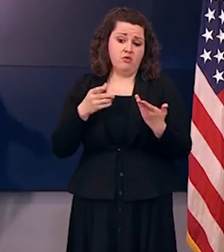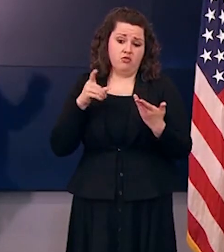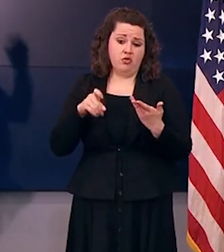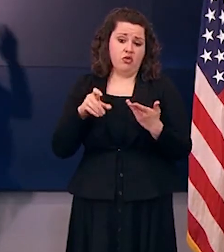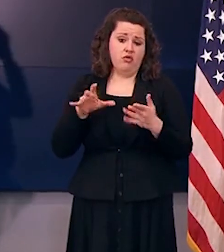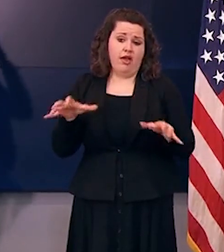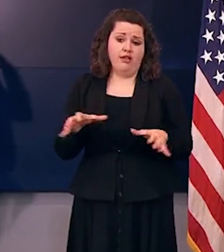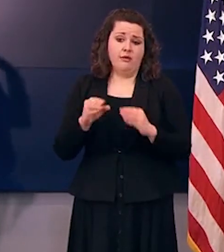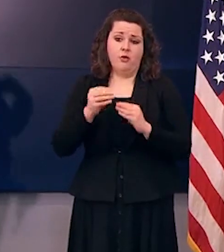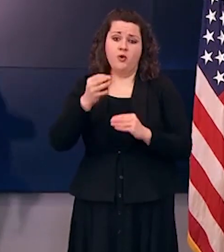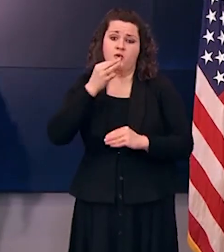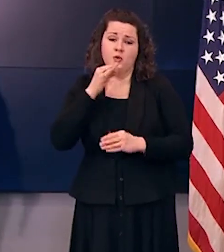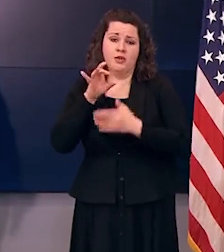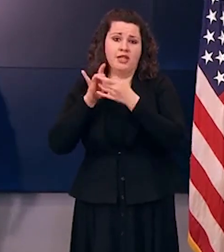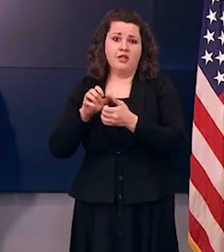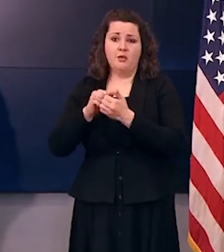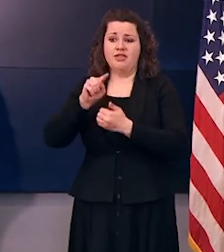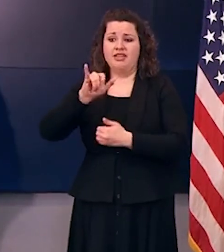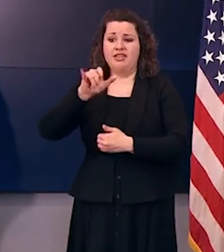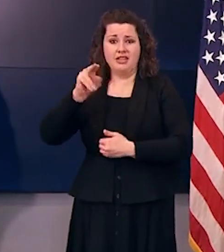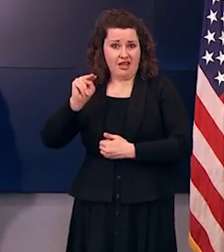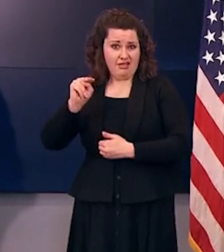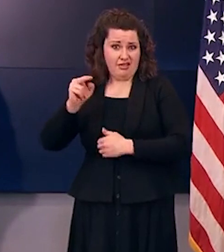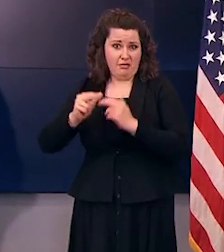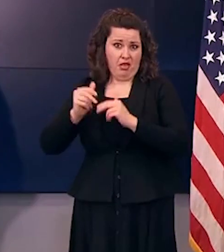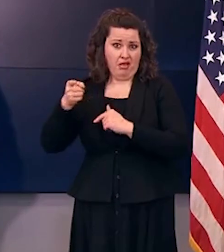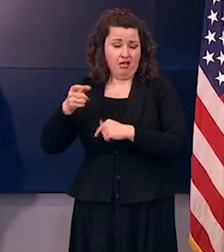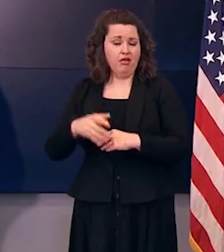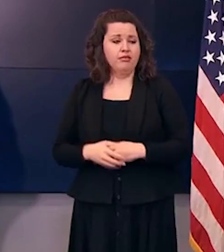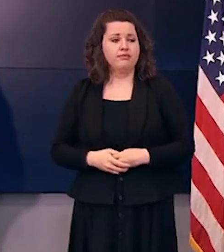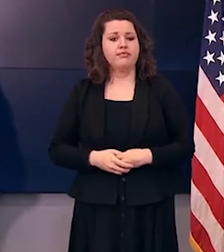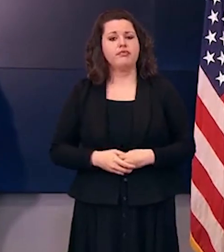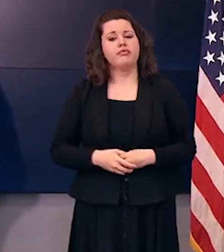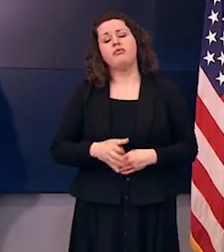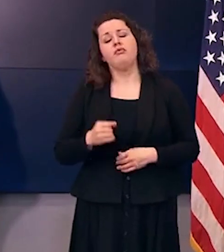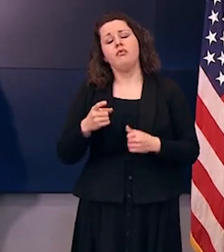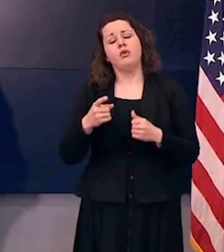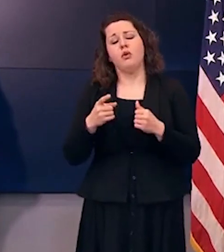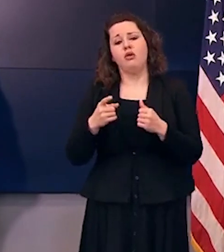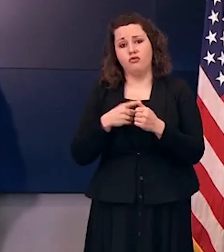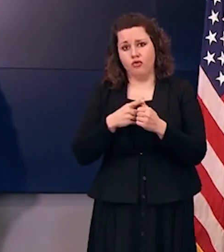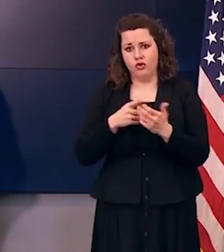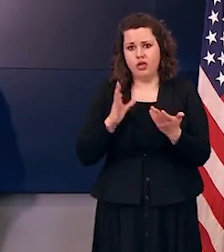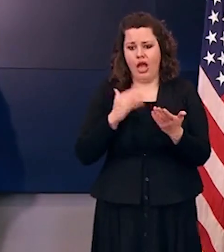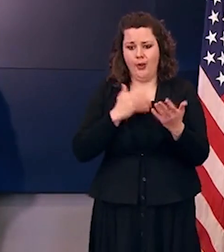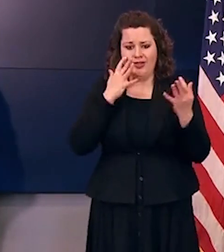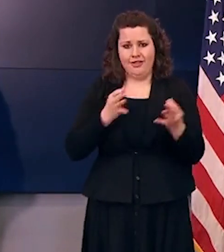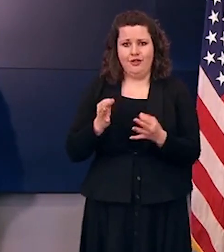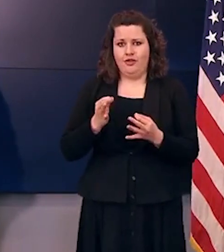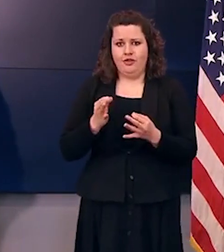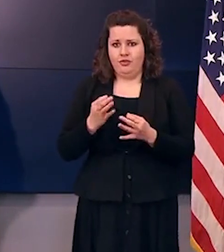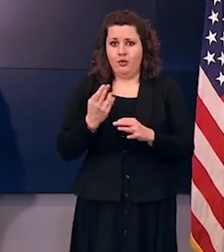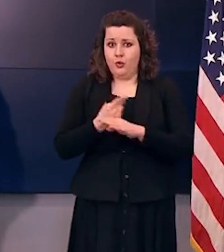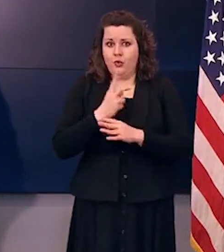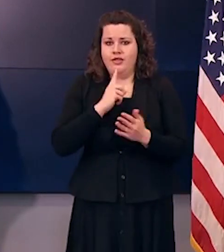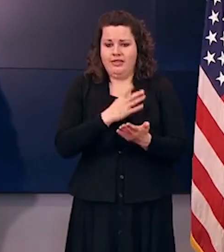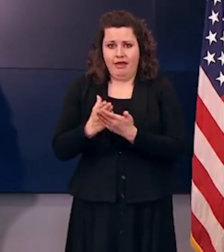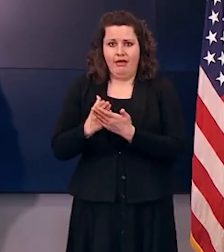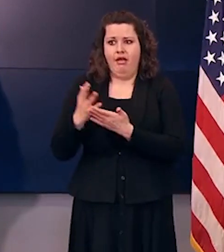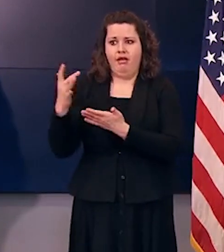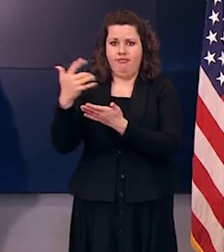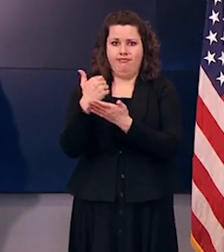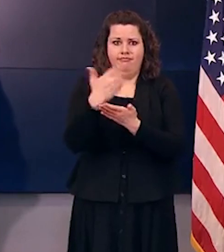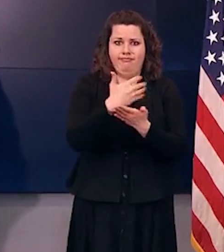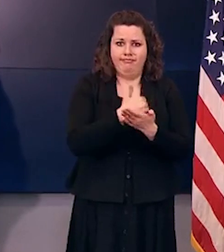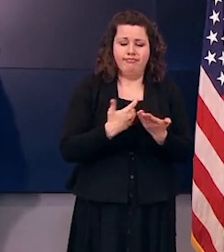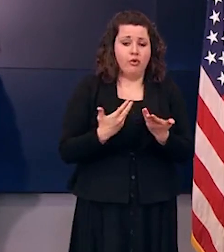related to the Tyson plant in Waterloo? Well, first of all along, we've been basing our decisions based on data that's been provided.